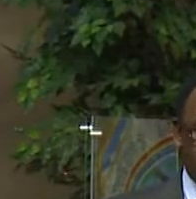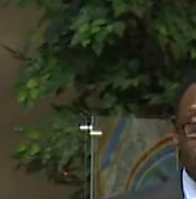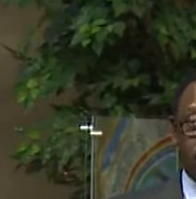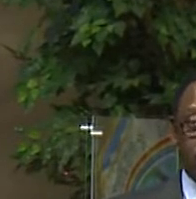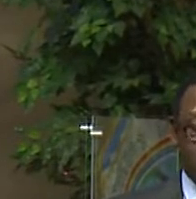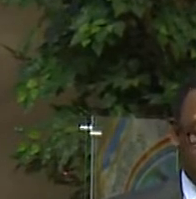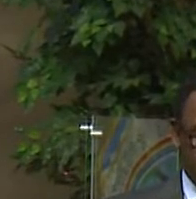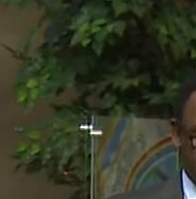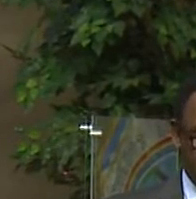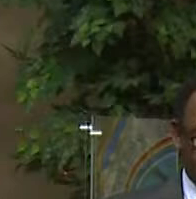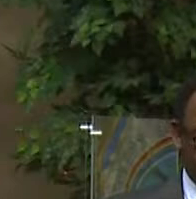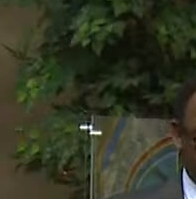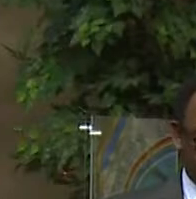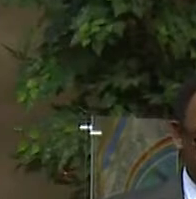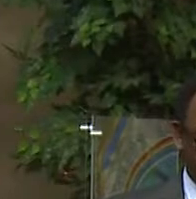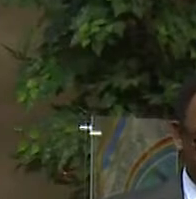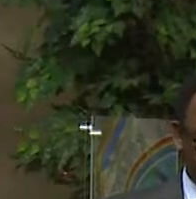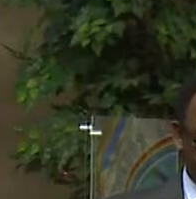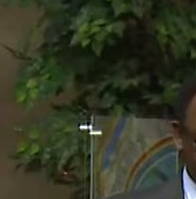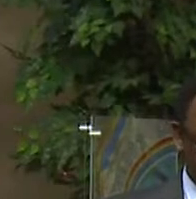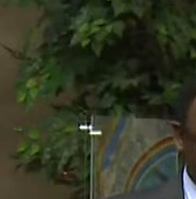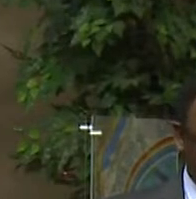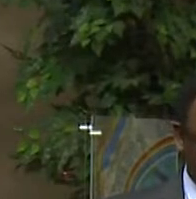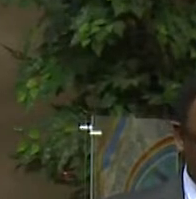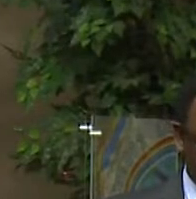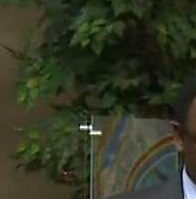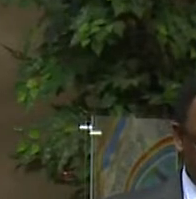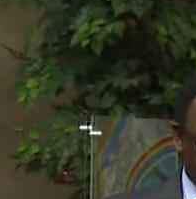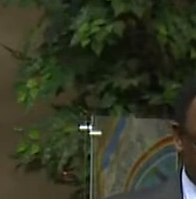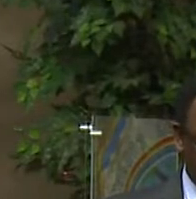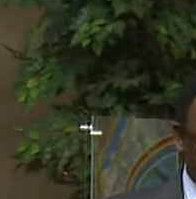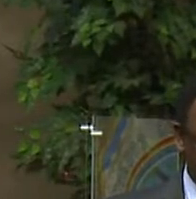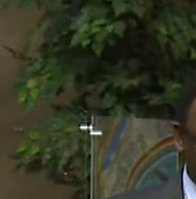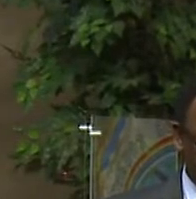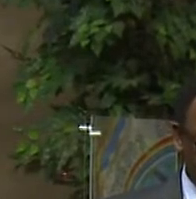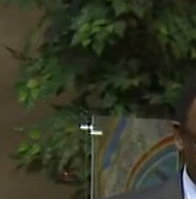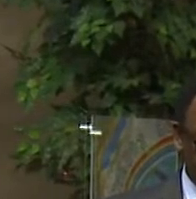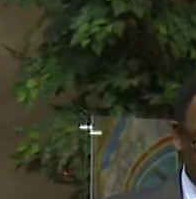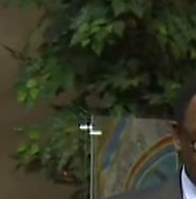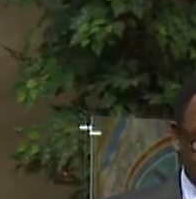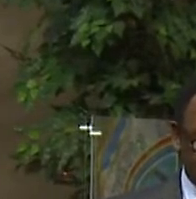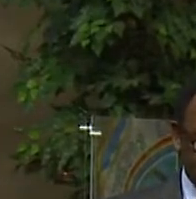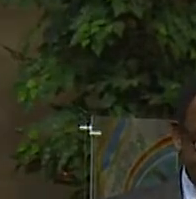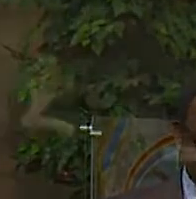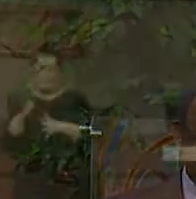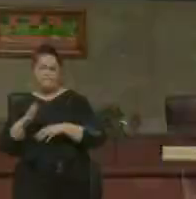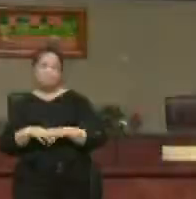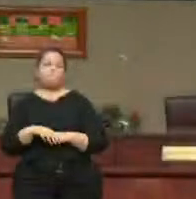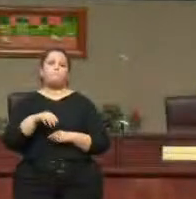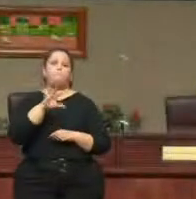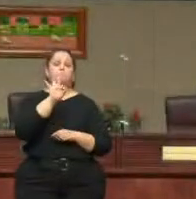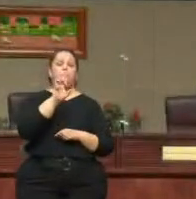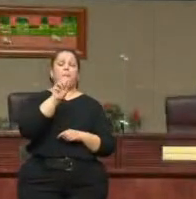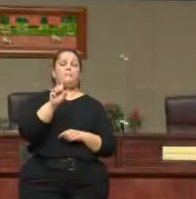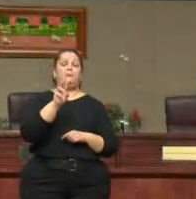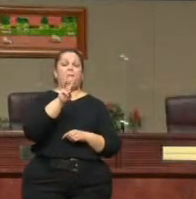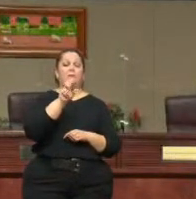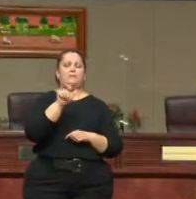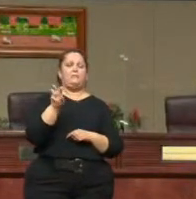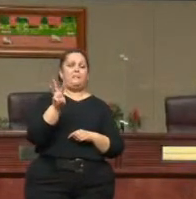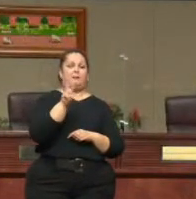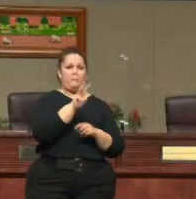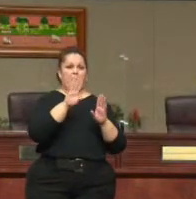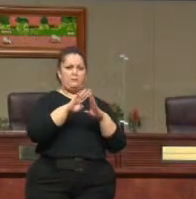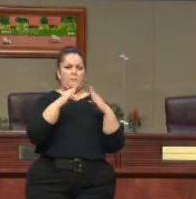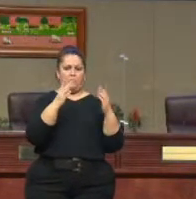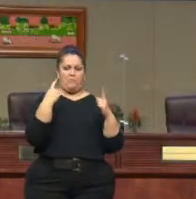1,363 were administered vaccine. Since FEMA's Valencia West Campus Hub site opened